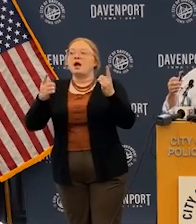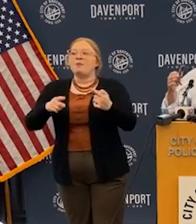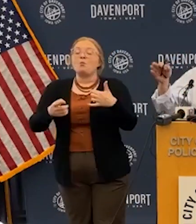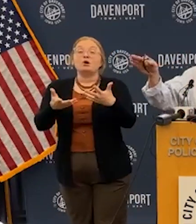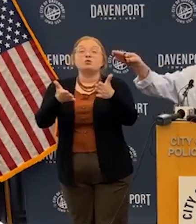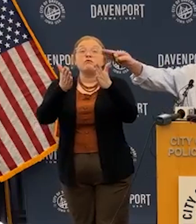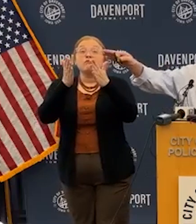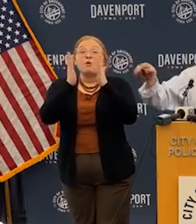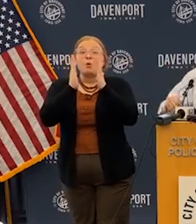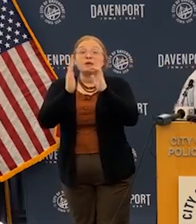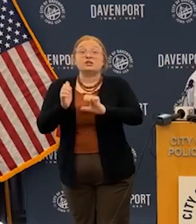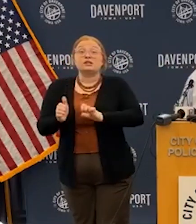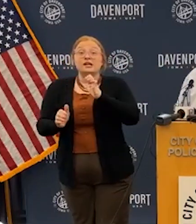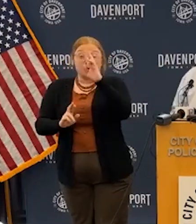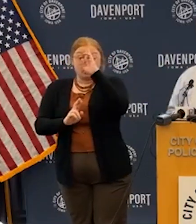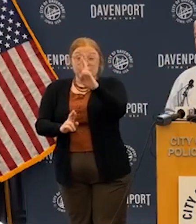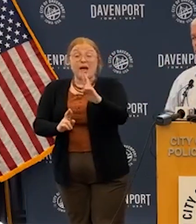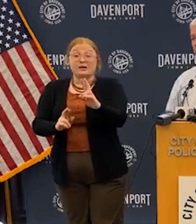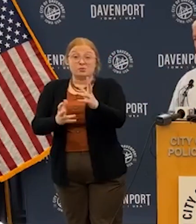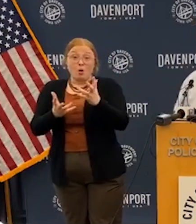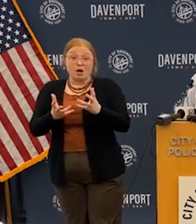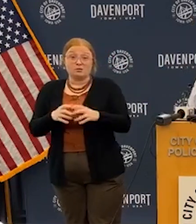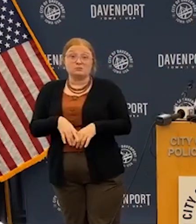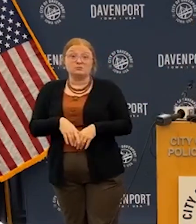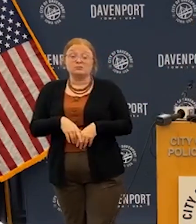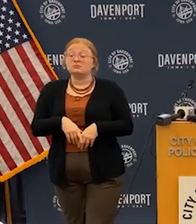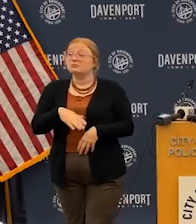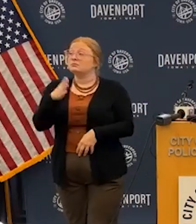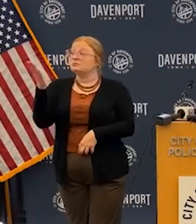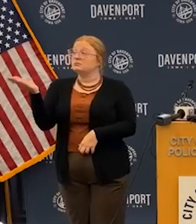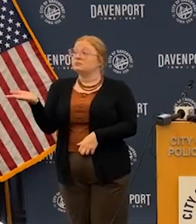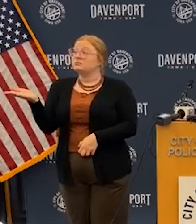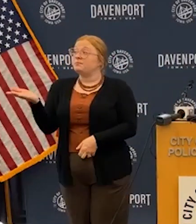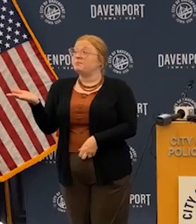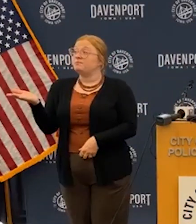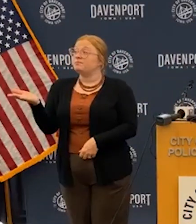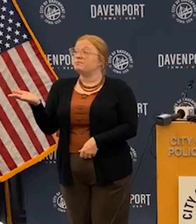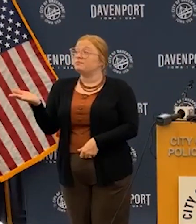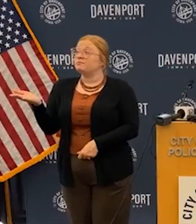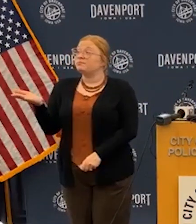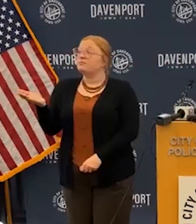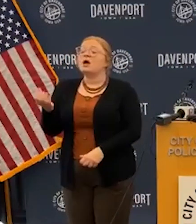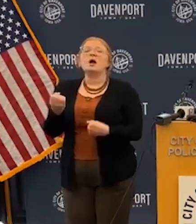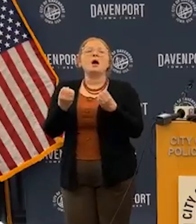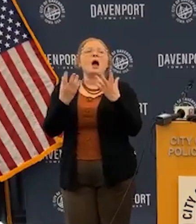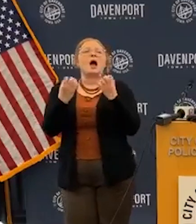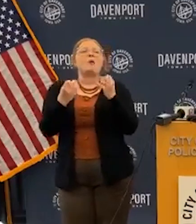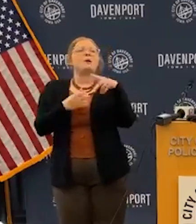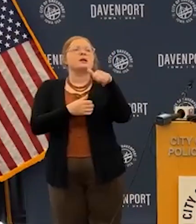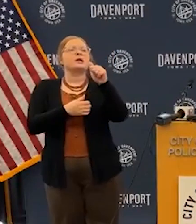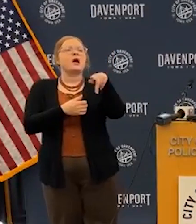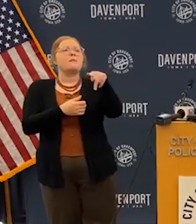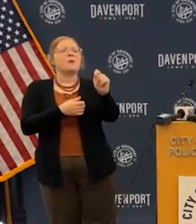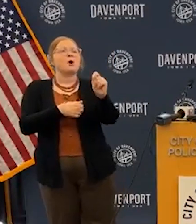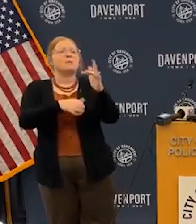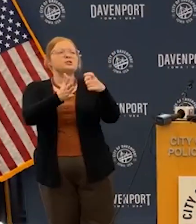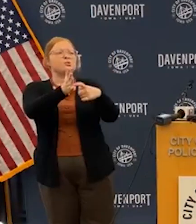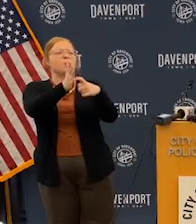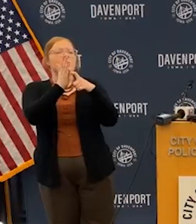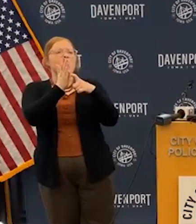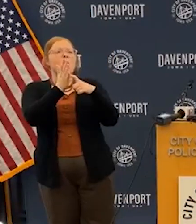many apartment units were required to be vacated before this